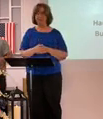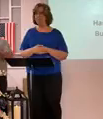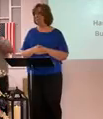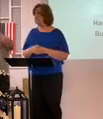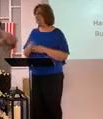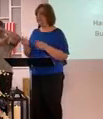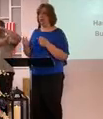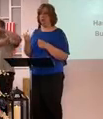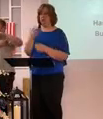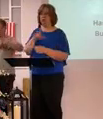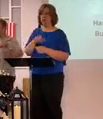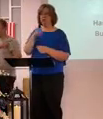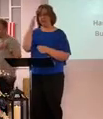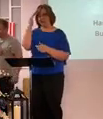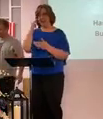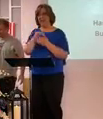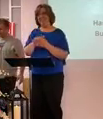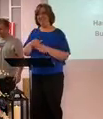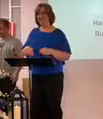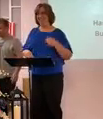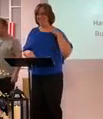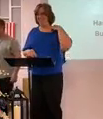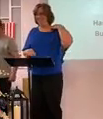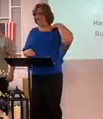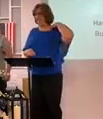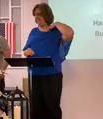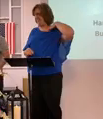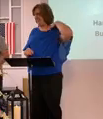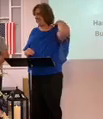My turn. Yeah. All right.